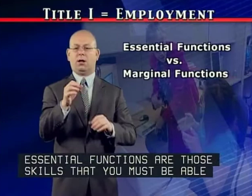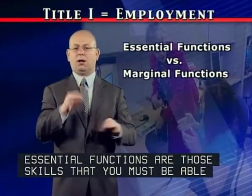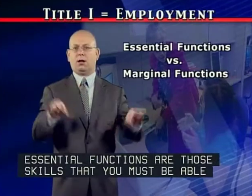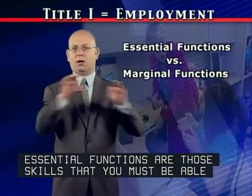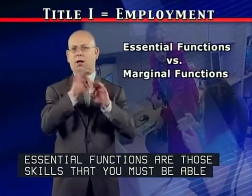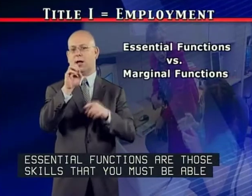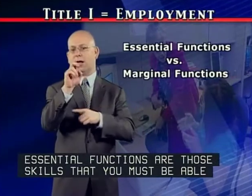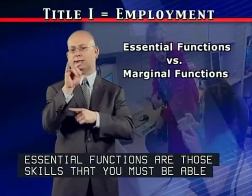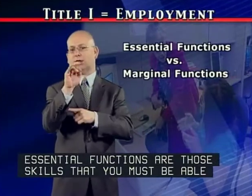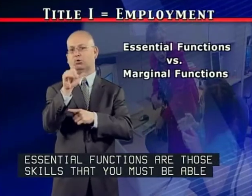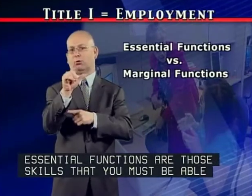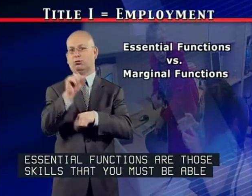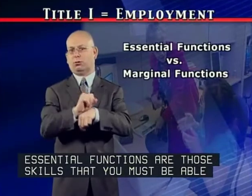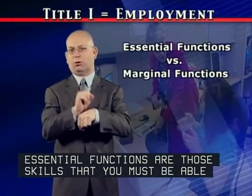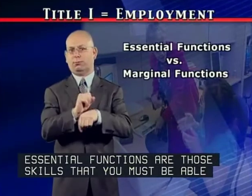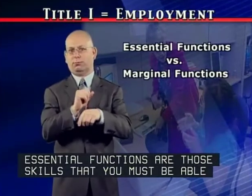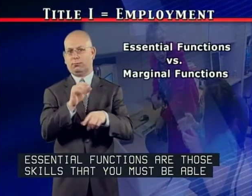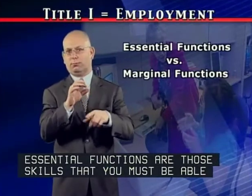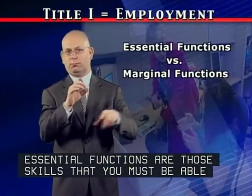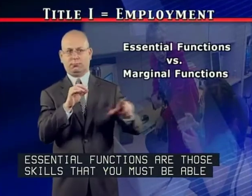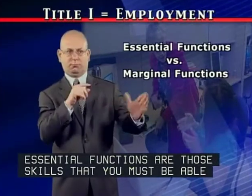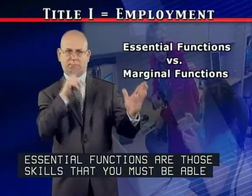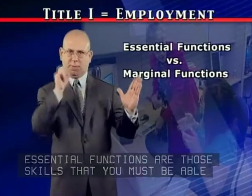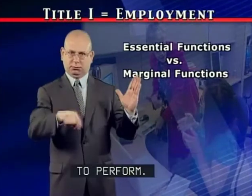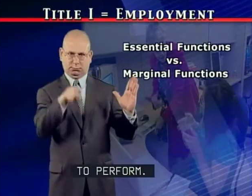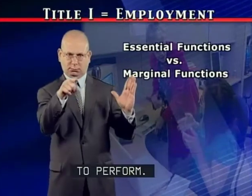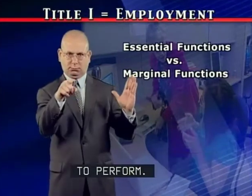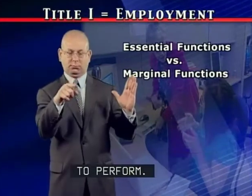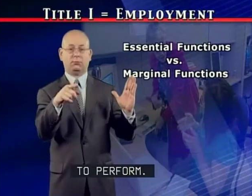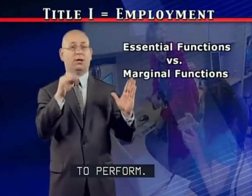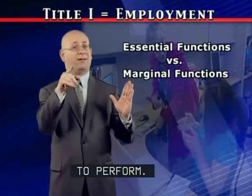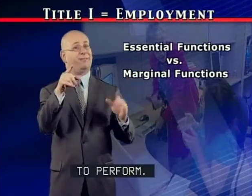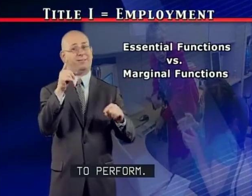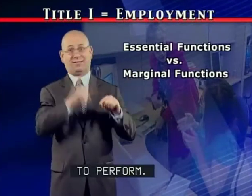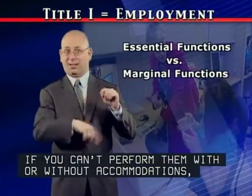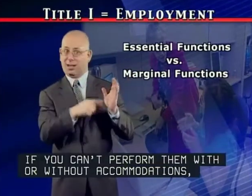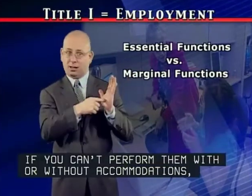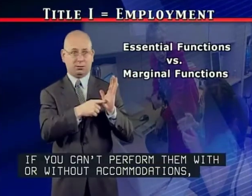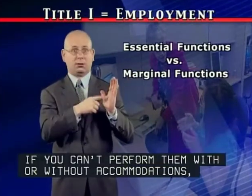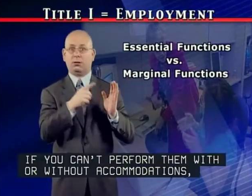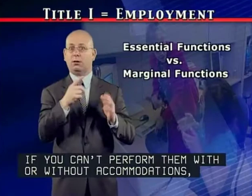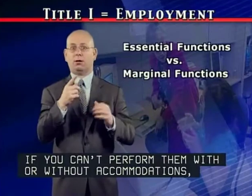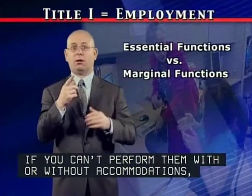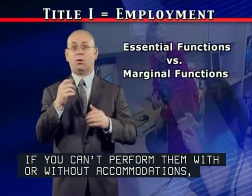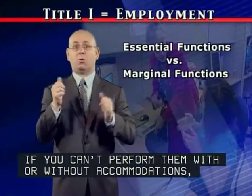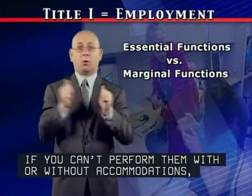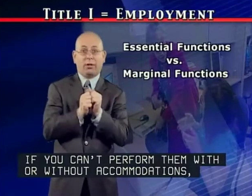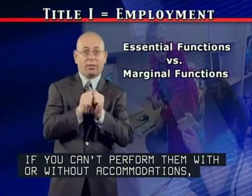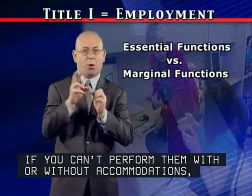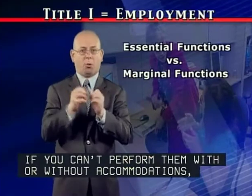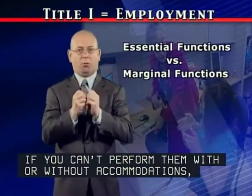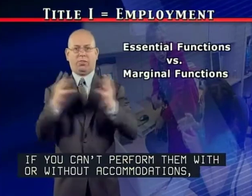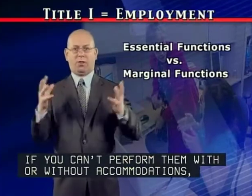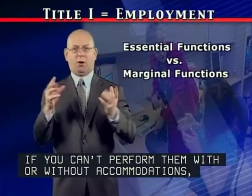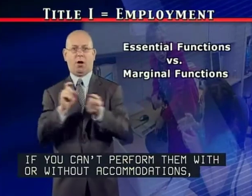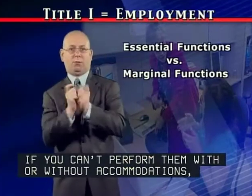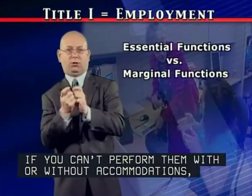Essential functions are those skills that you must be able to perform. If you can't perform them with or without